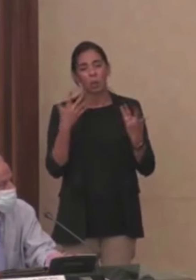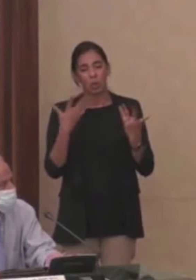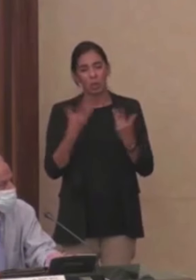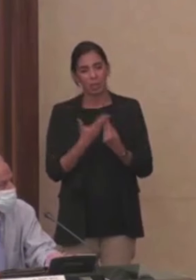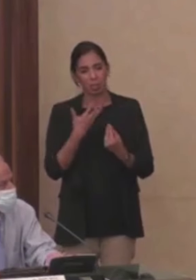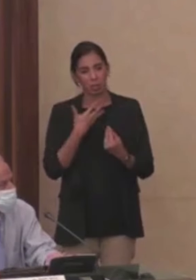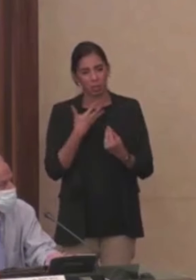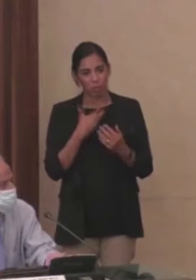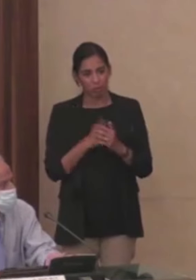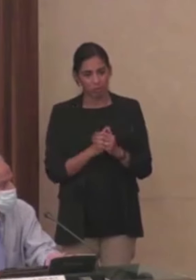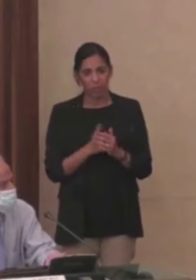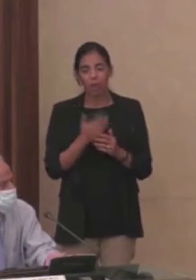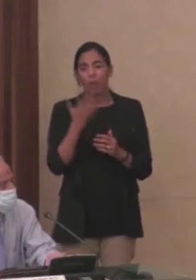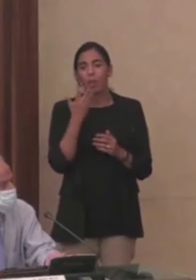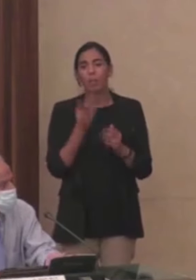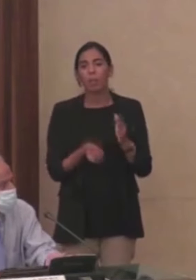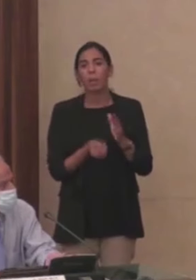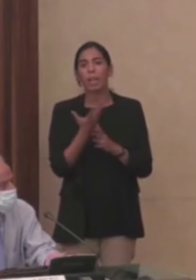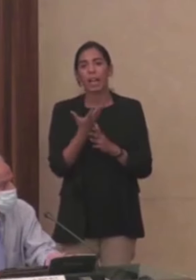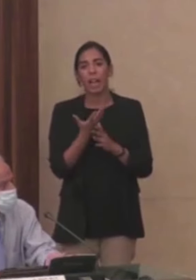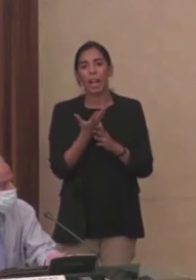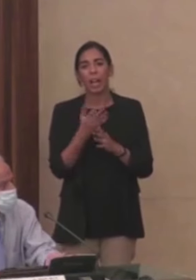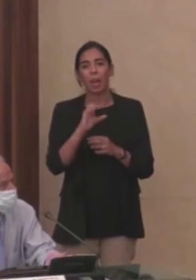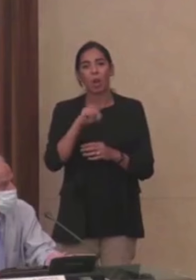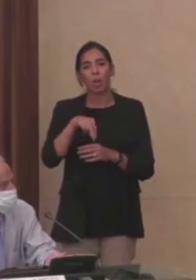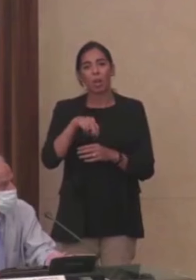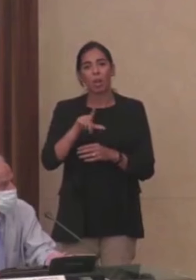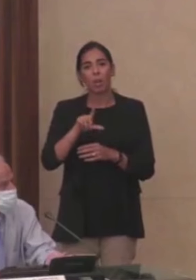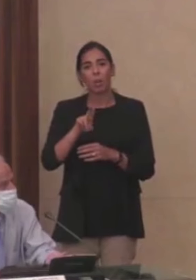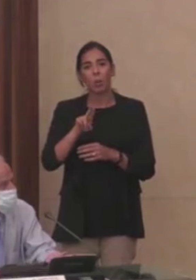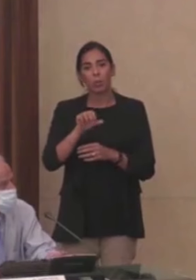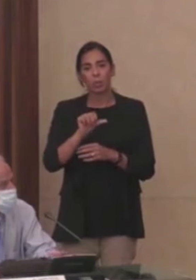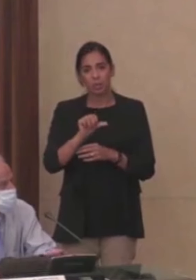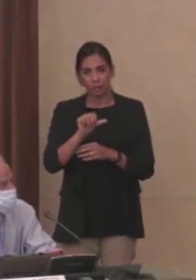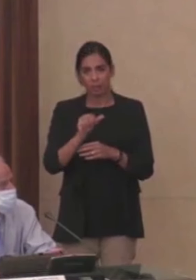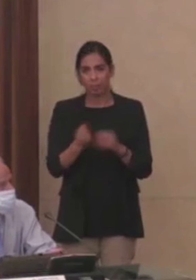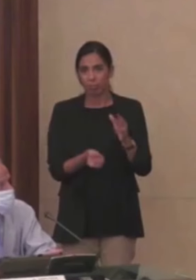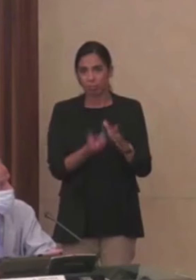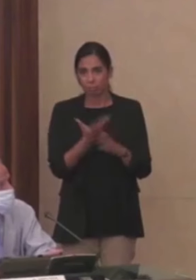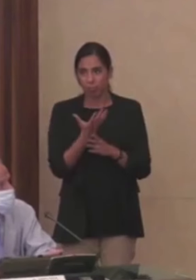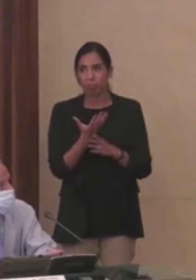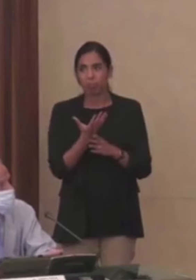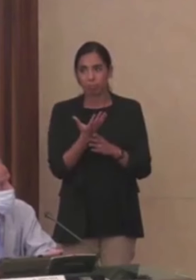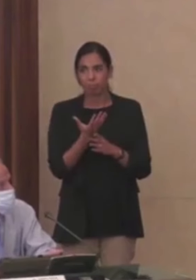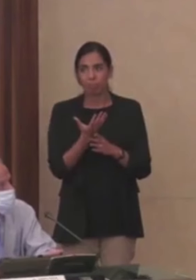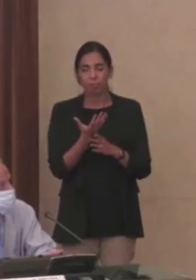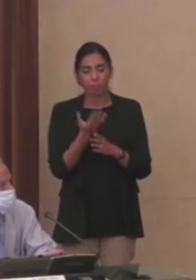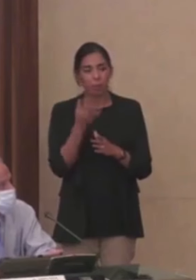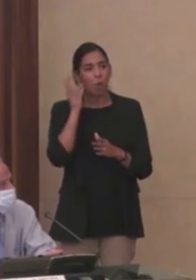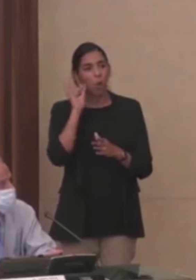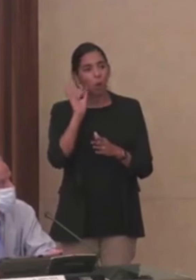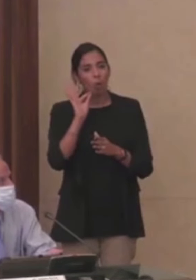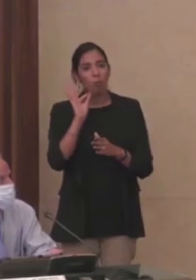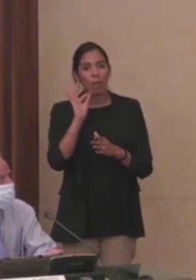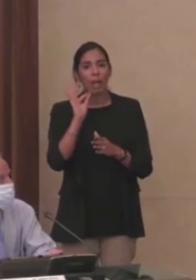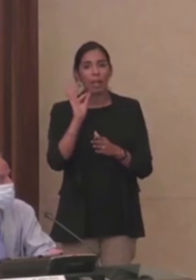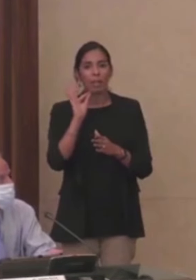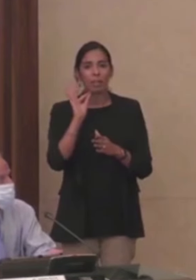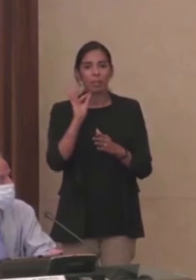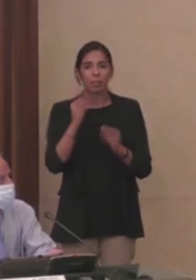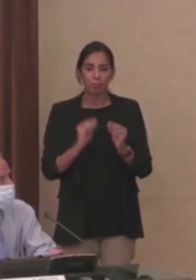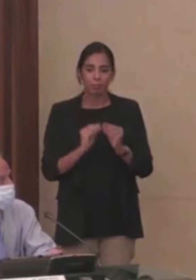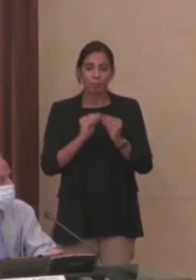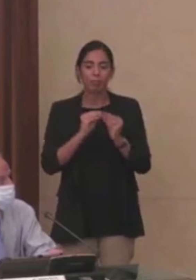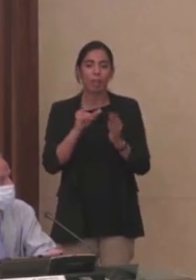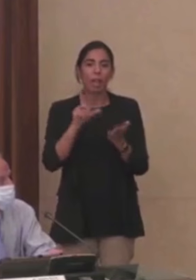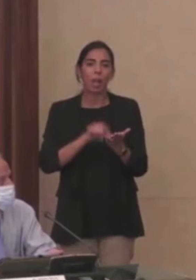dream, the creation of an onlus COVID healer to develop an